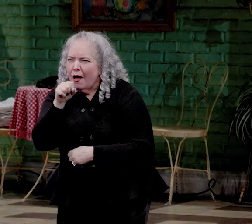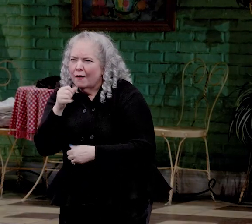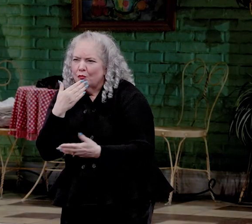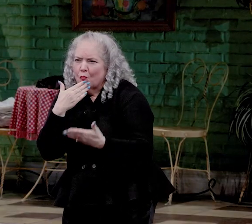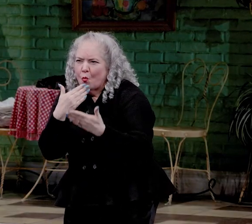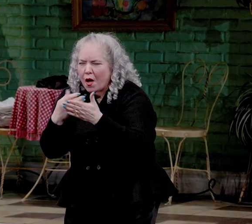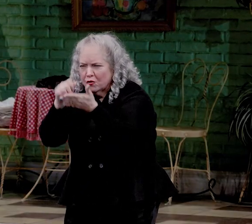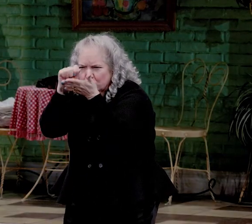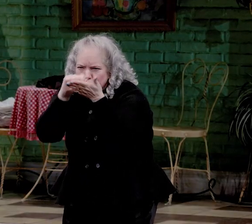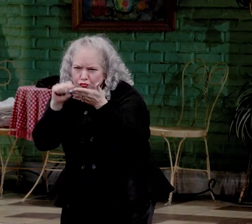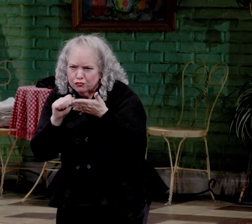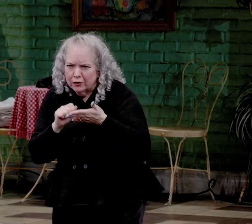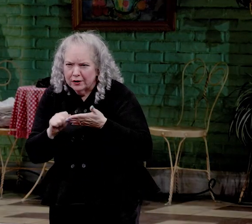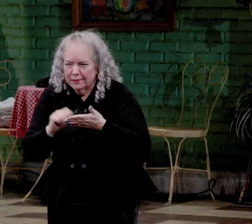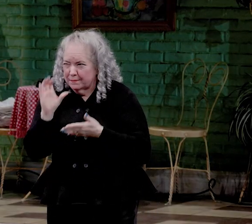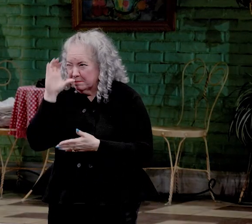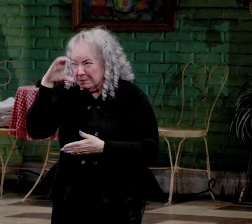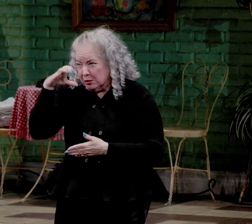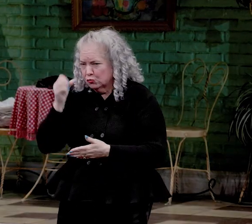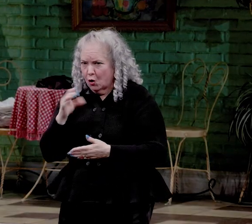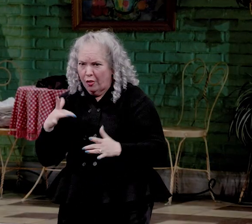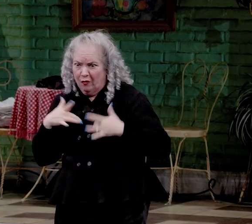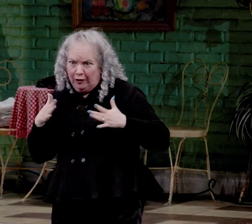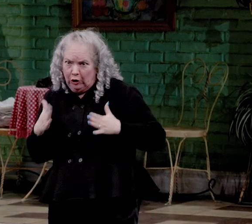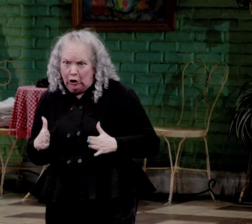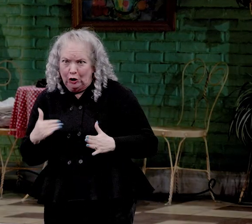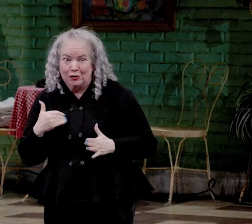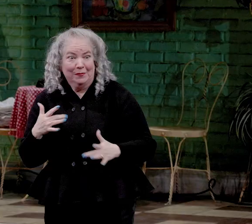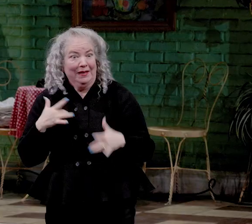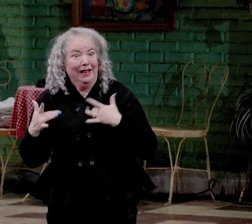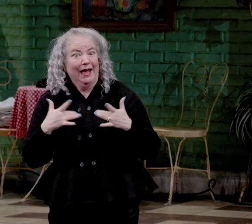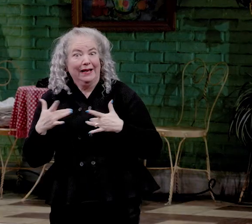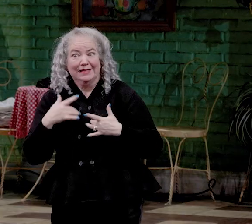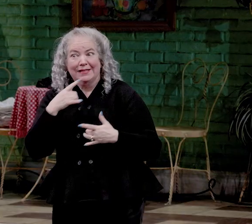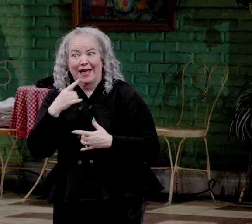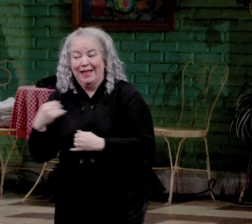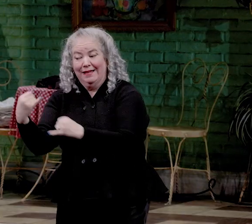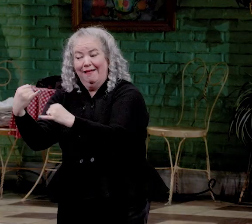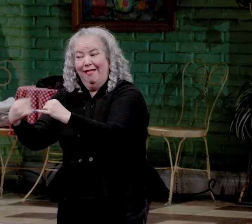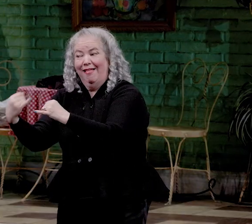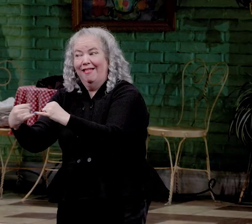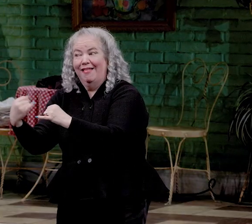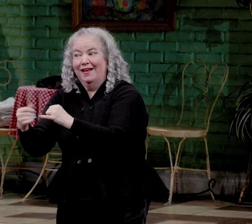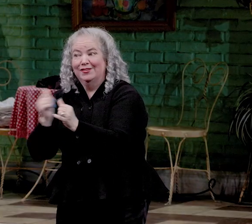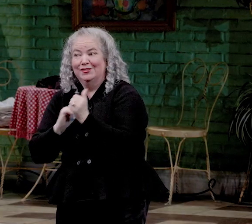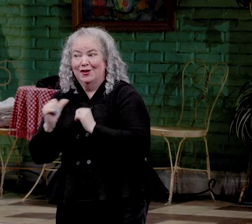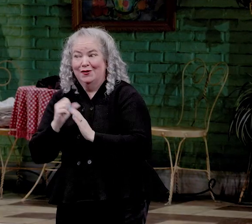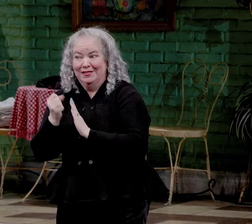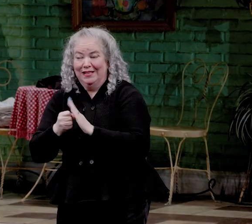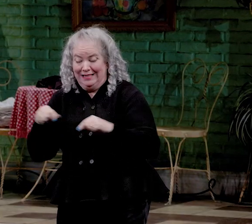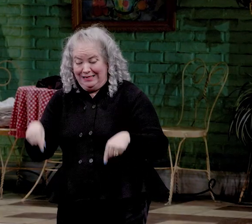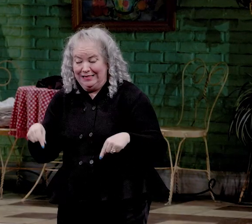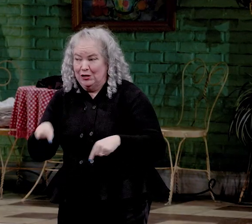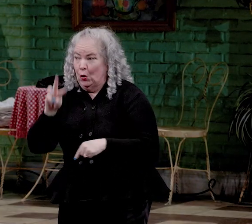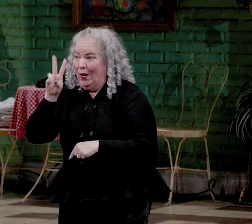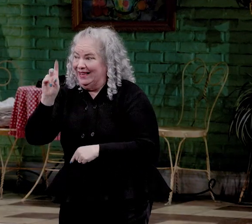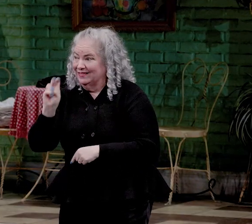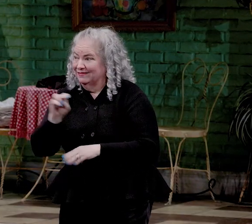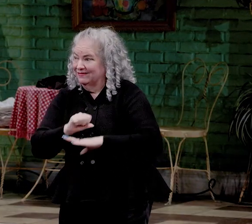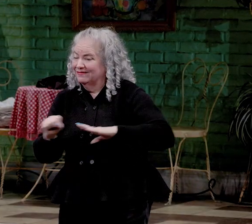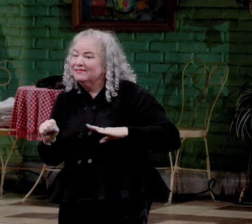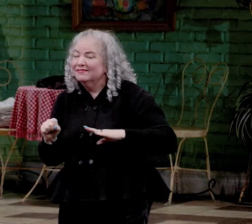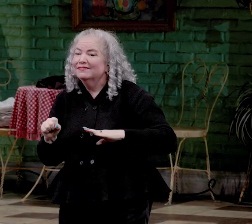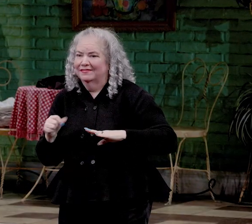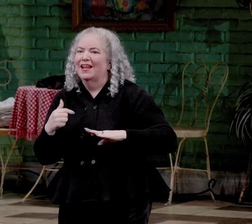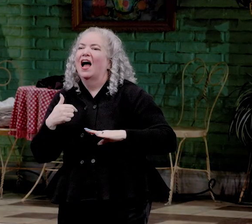or thriller. And so I'm delighted to share that for the last show of our season on the Wilson stage, I